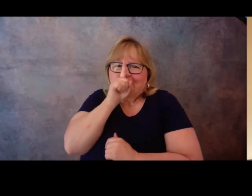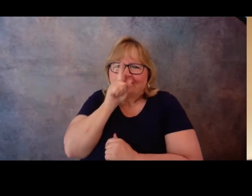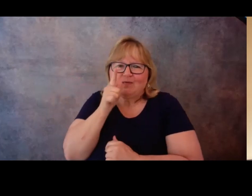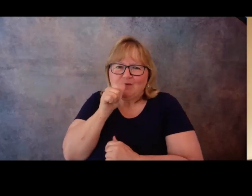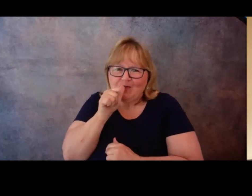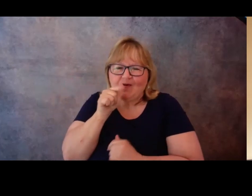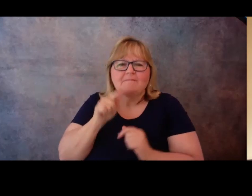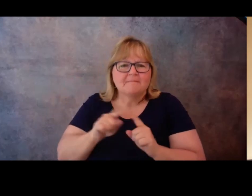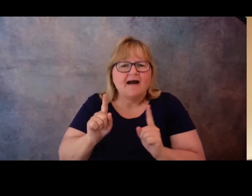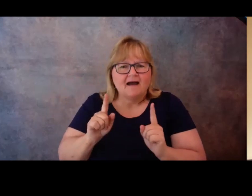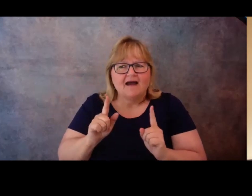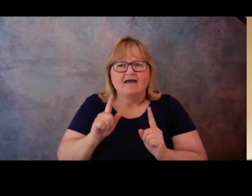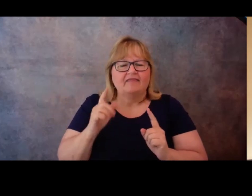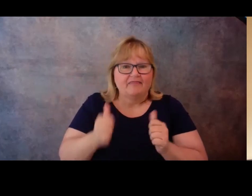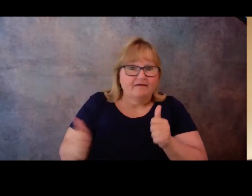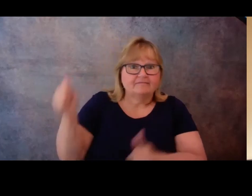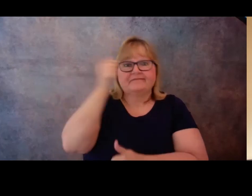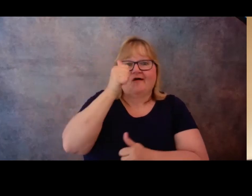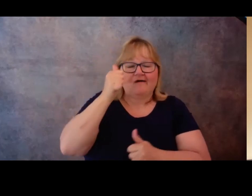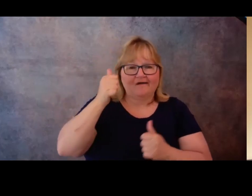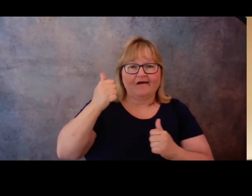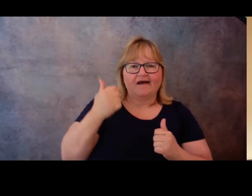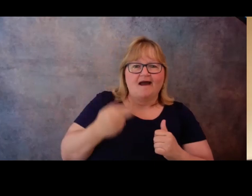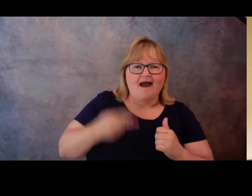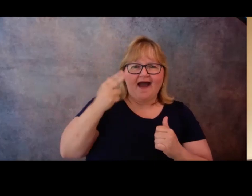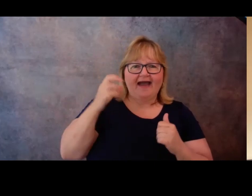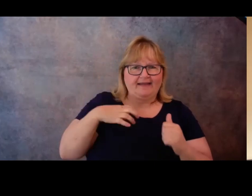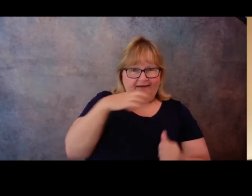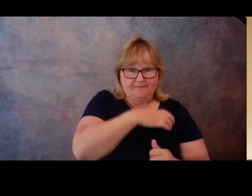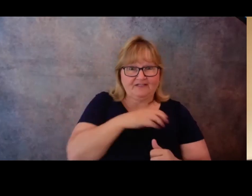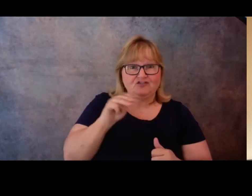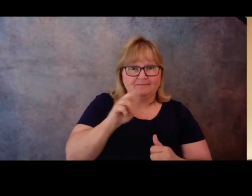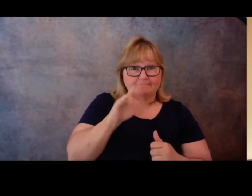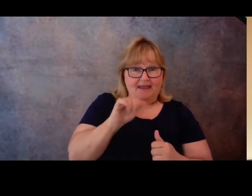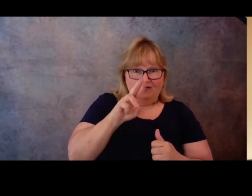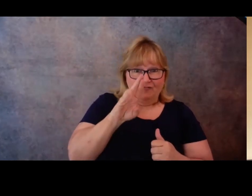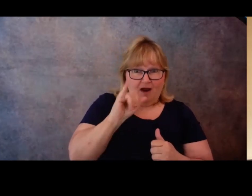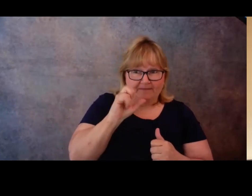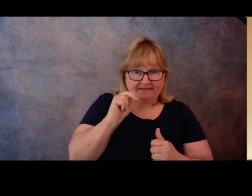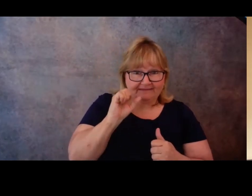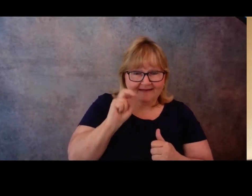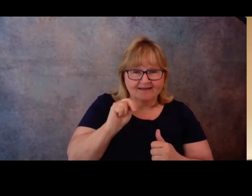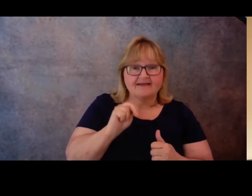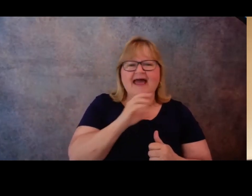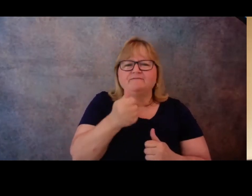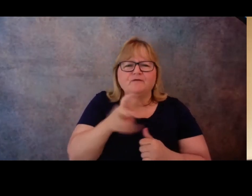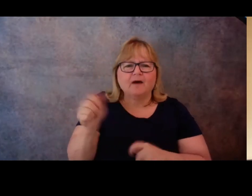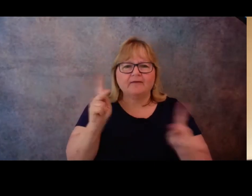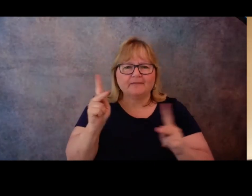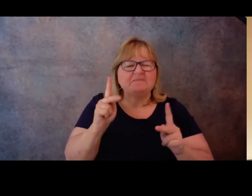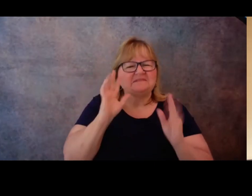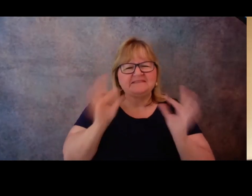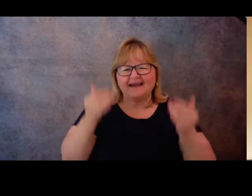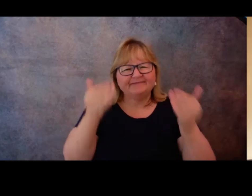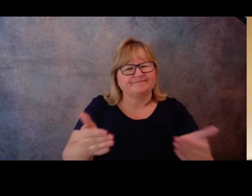High Commission, Mary Robinson, and a few others decided to go again to produce a